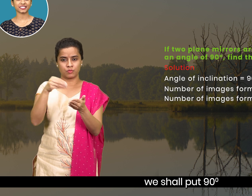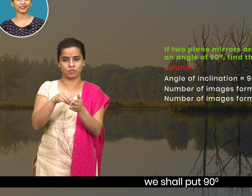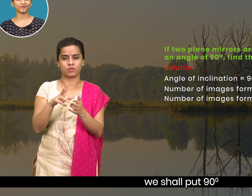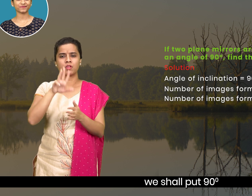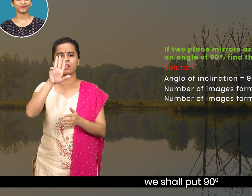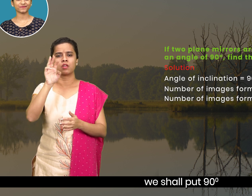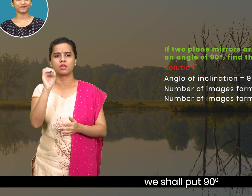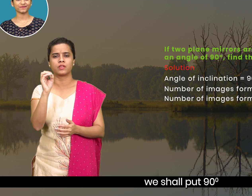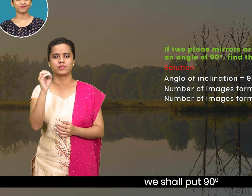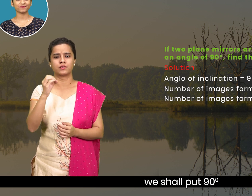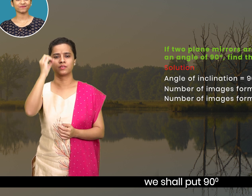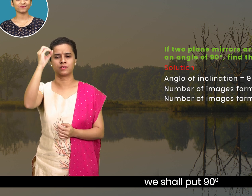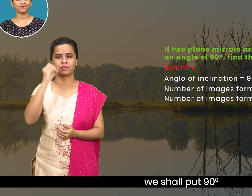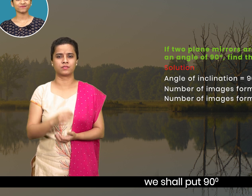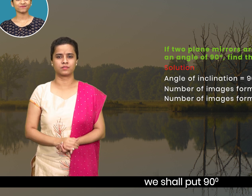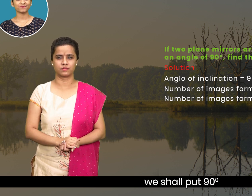degrees.